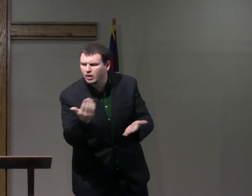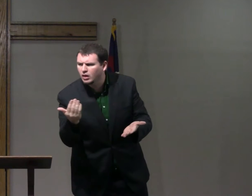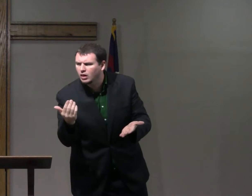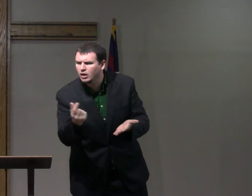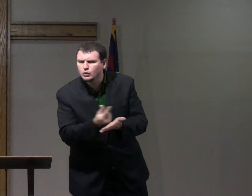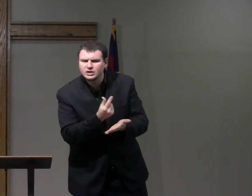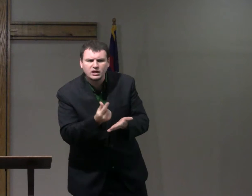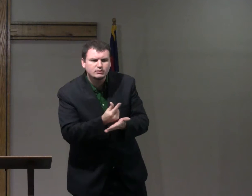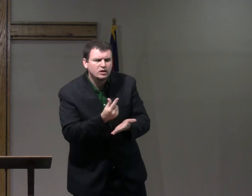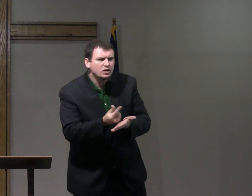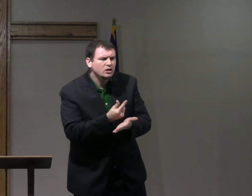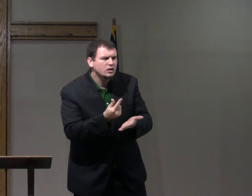the gospel?